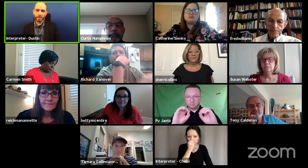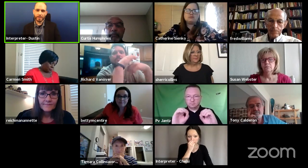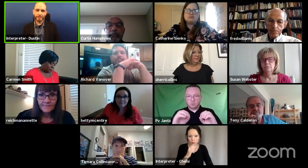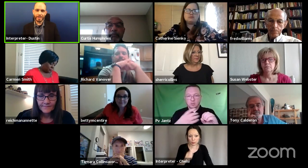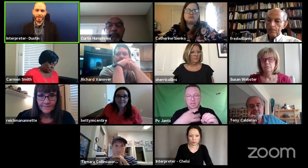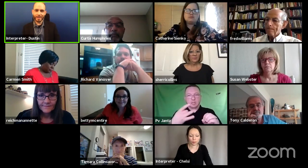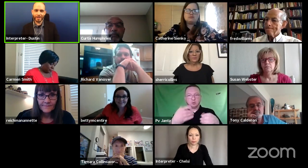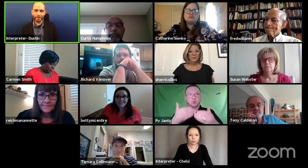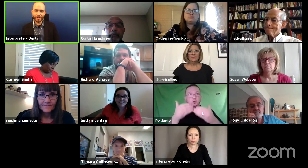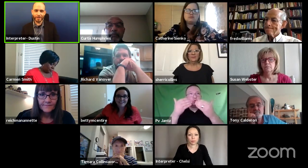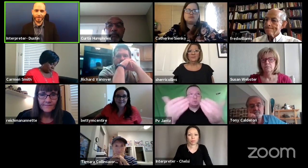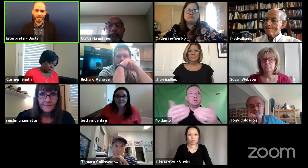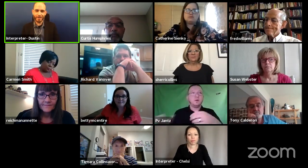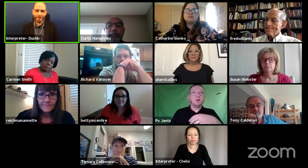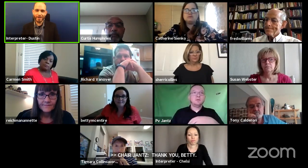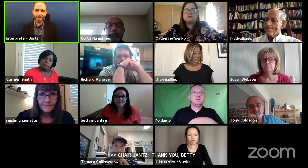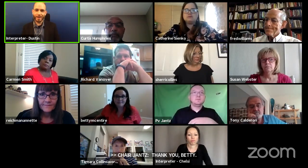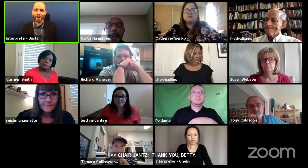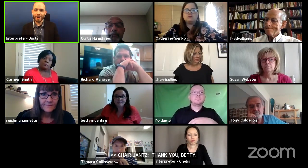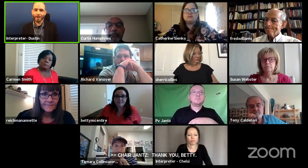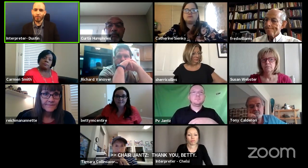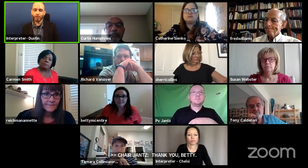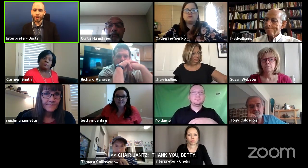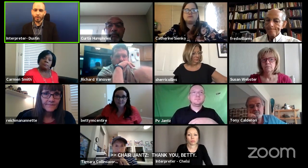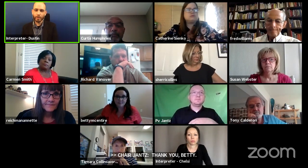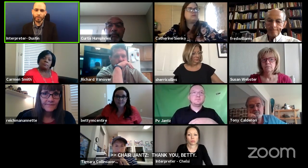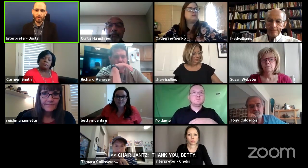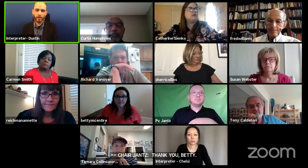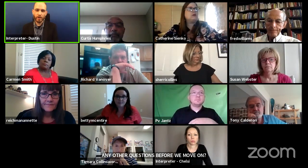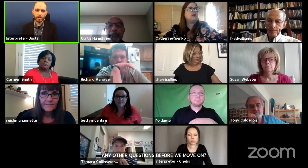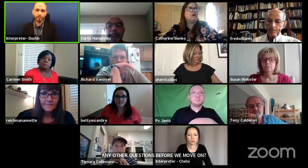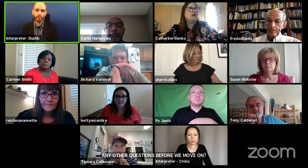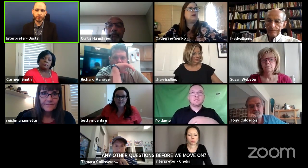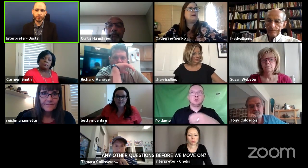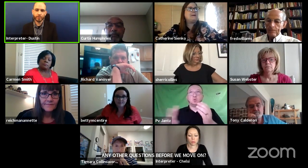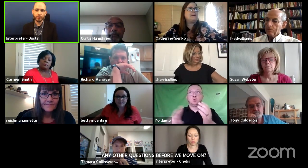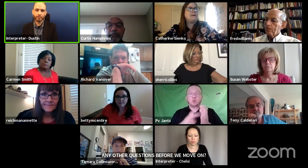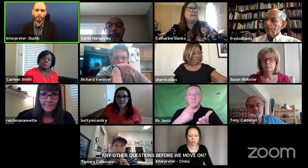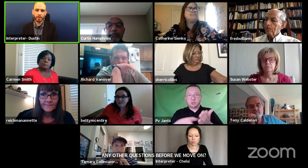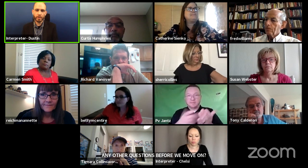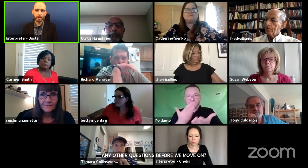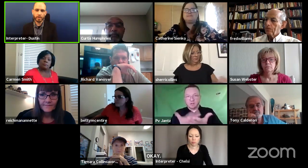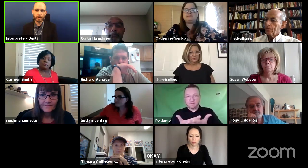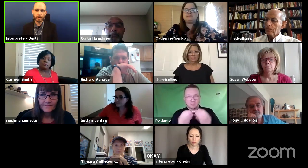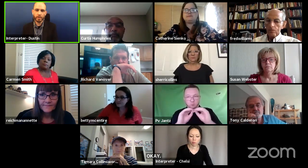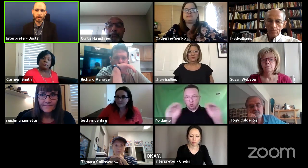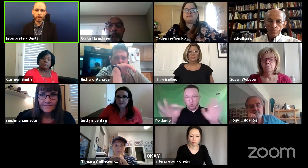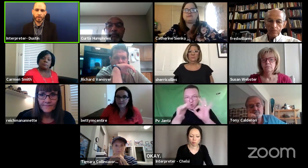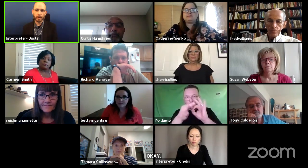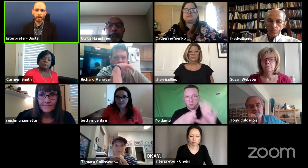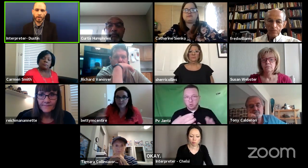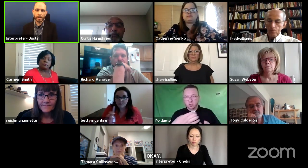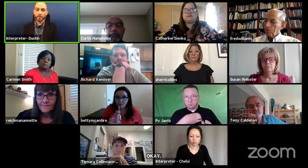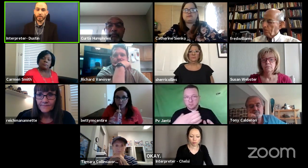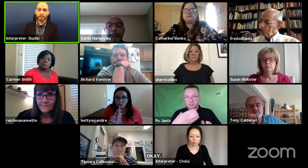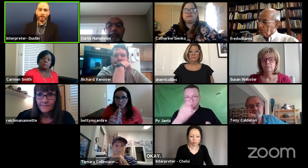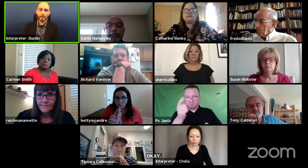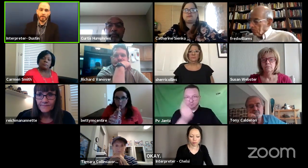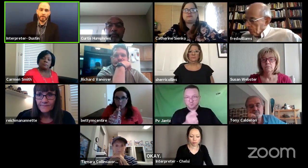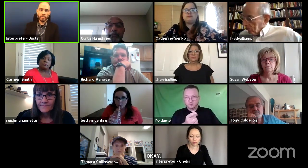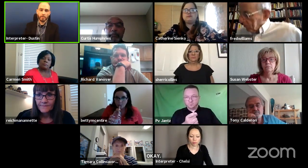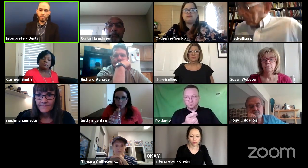Okay, seeing and hearing none, we will move on to, let me